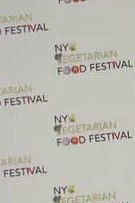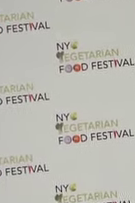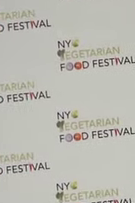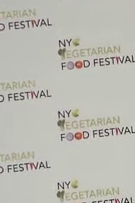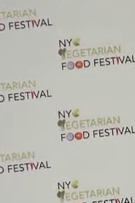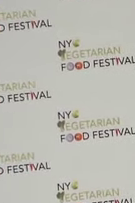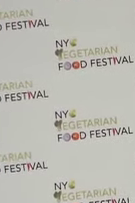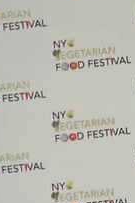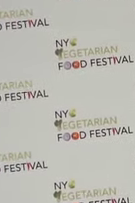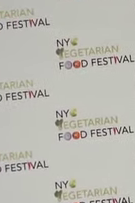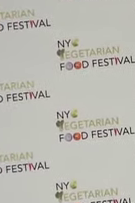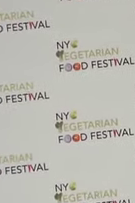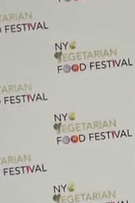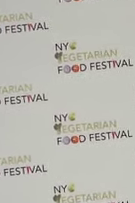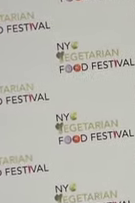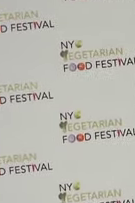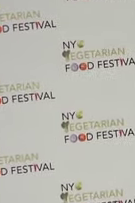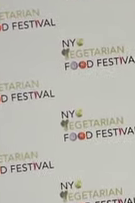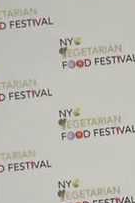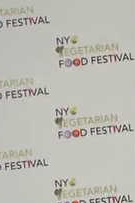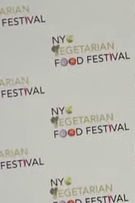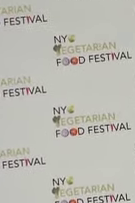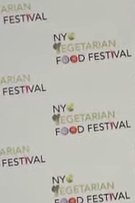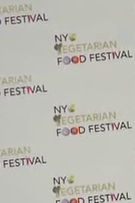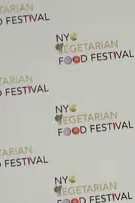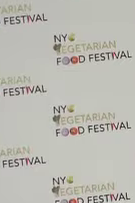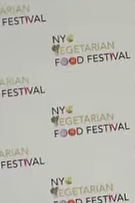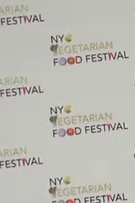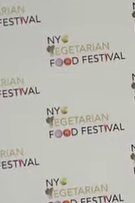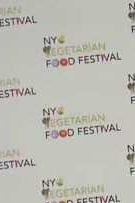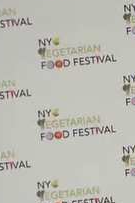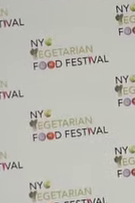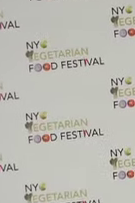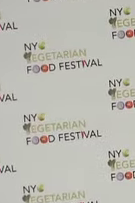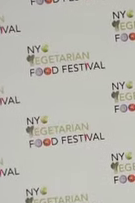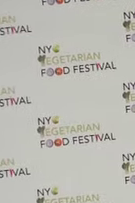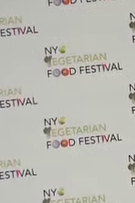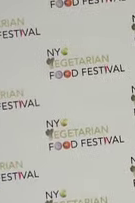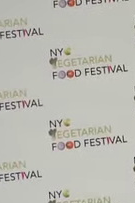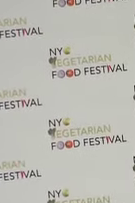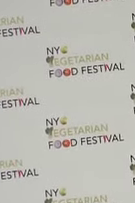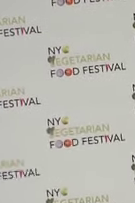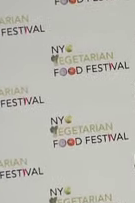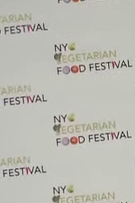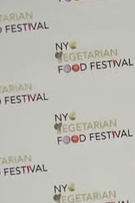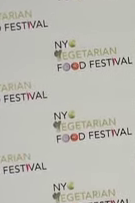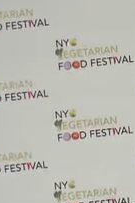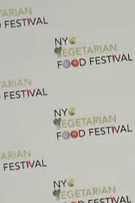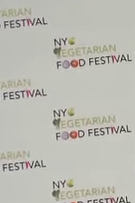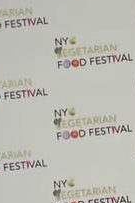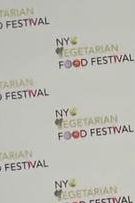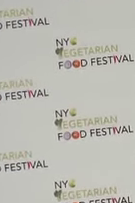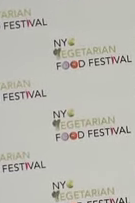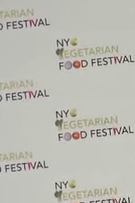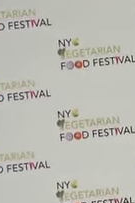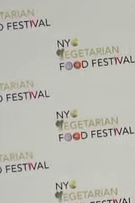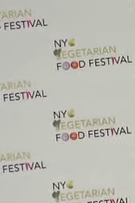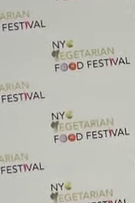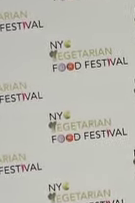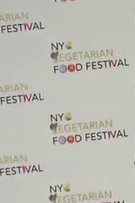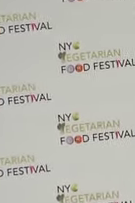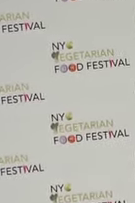vegan. There, you can always get nachos without the cheese, and they still have the beans and the salsa and the pico de gallo and the olives, so those are